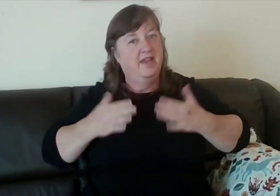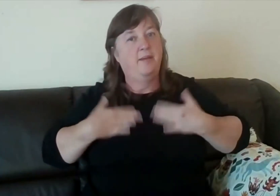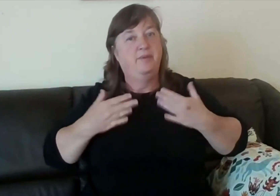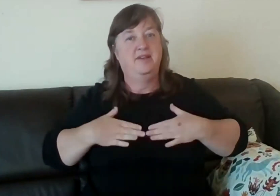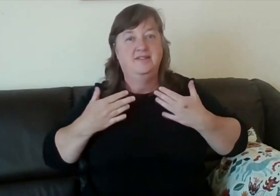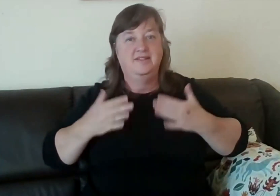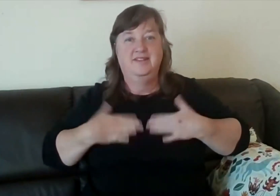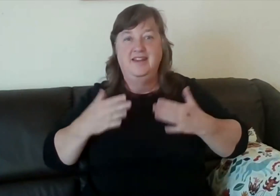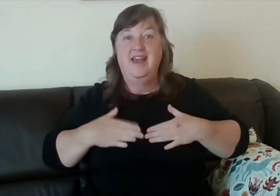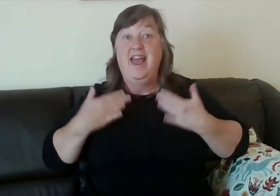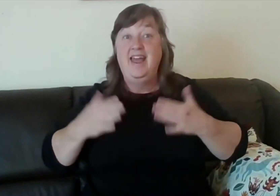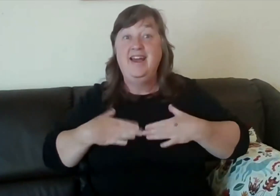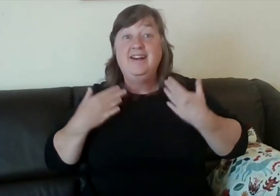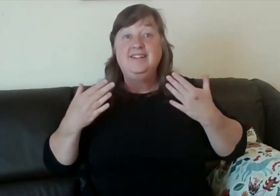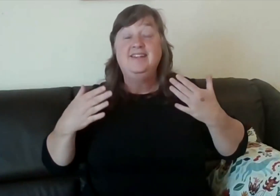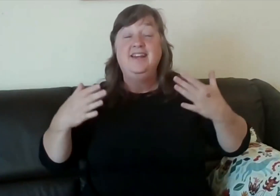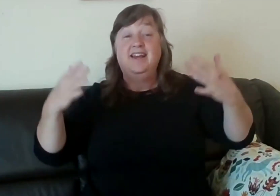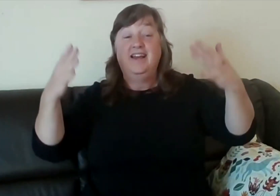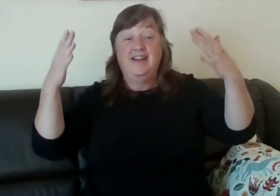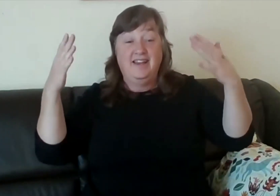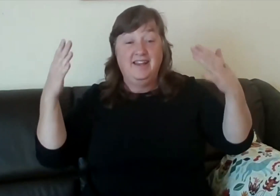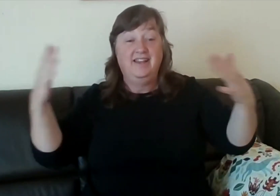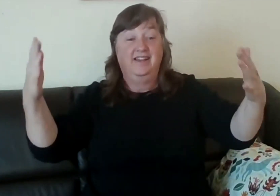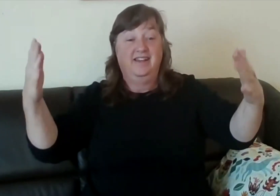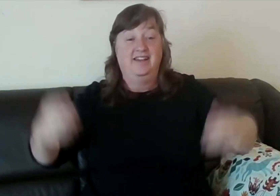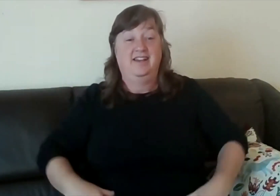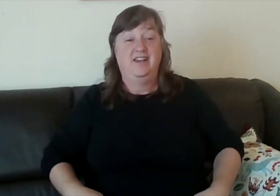happy. And